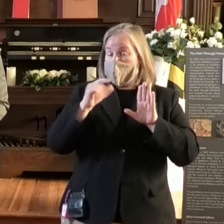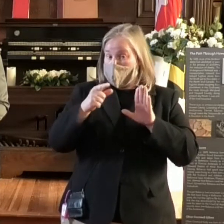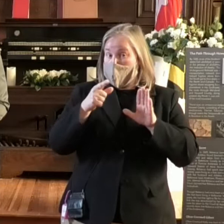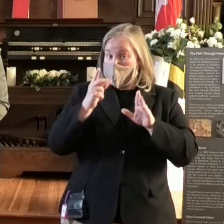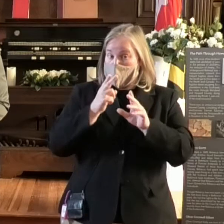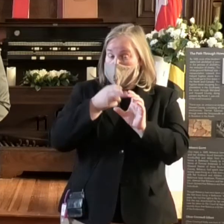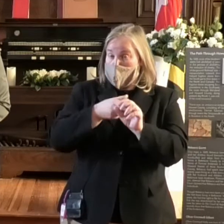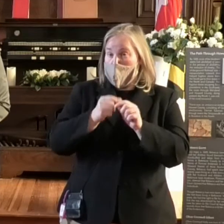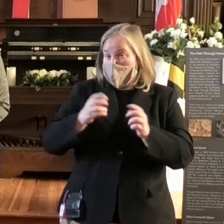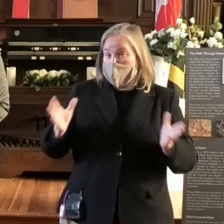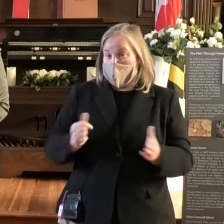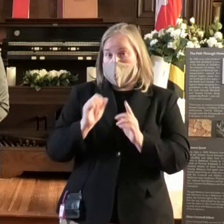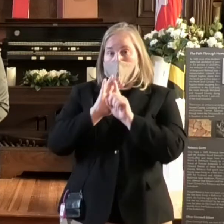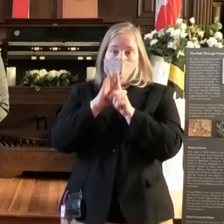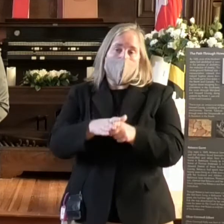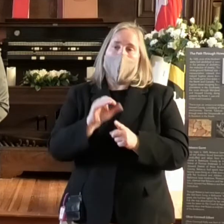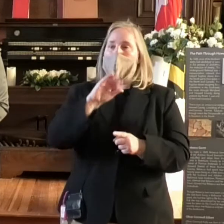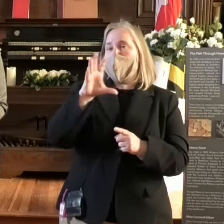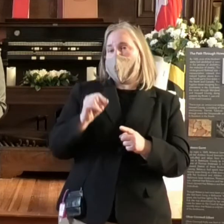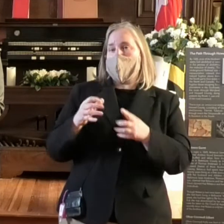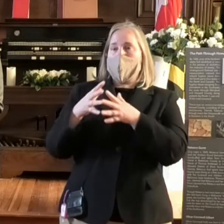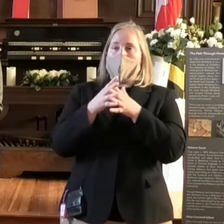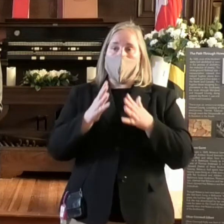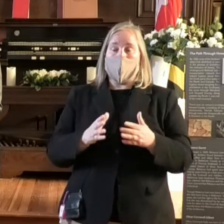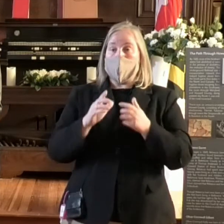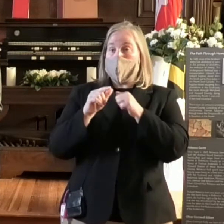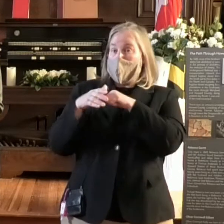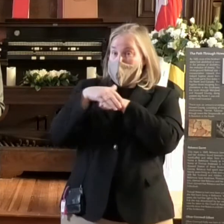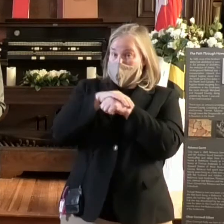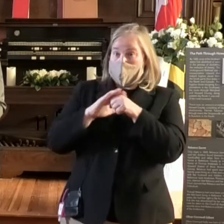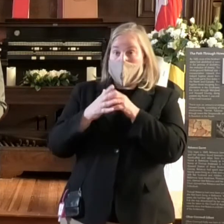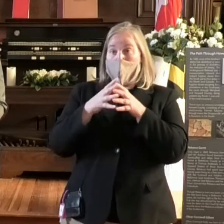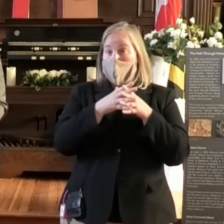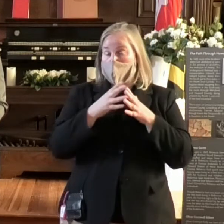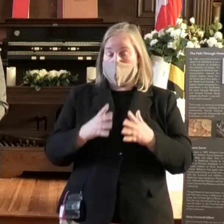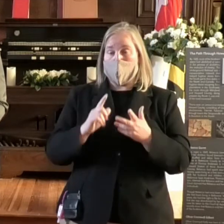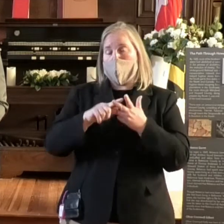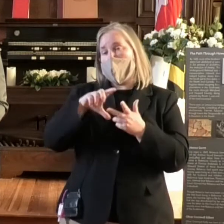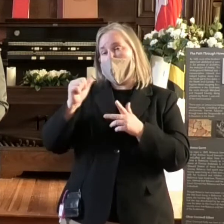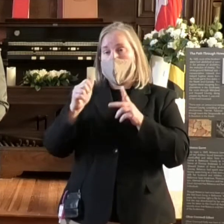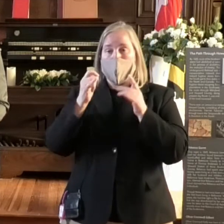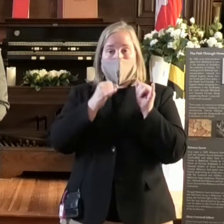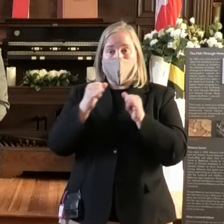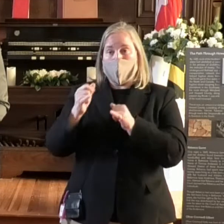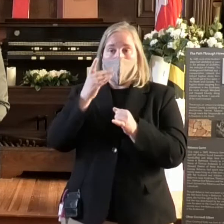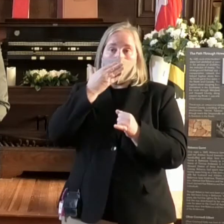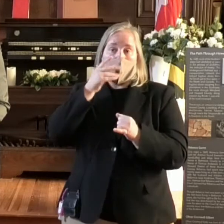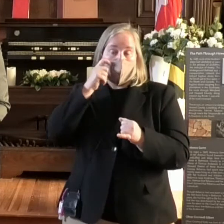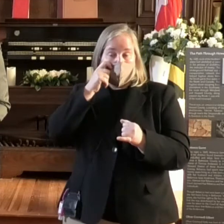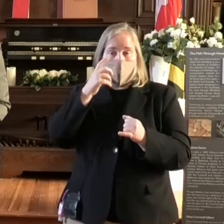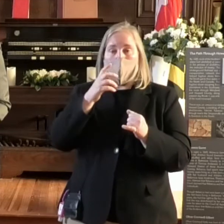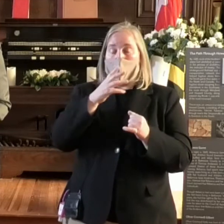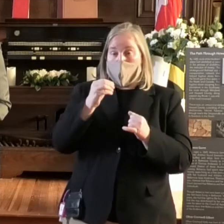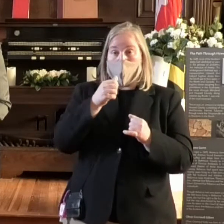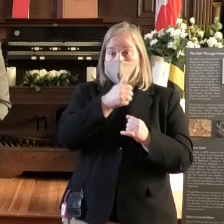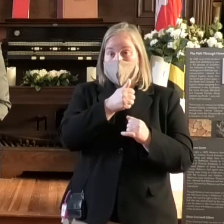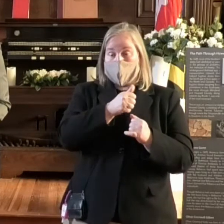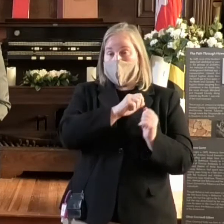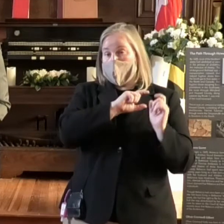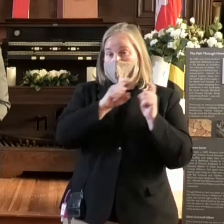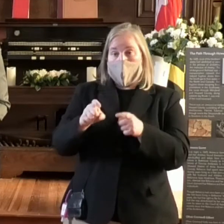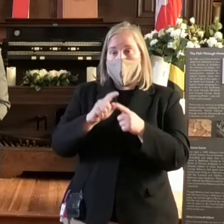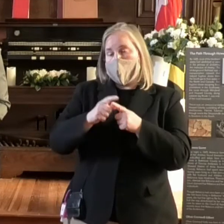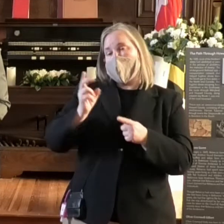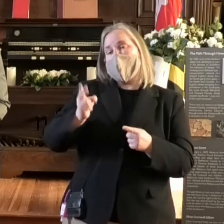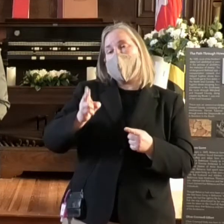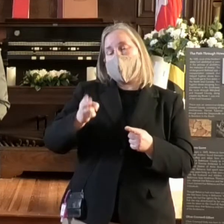oppression of African Americans, Indigenous Americans, and other individuals of color, and contributed to the